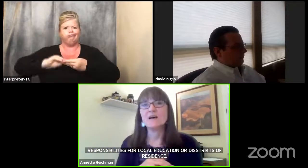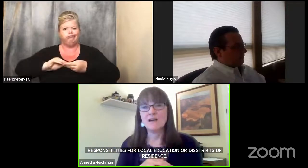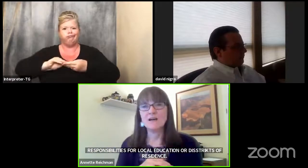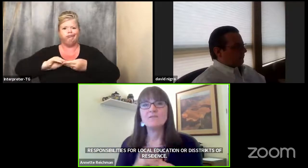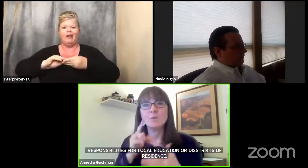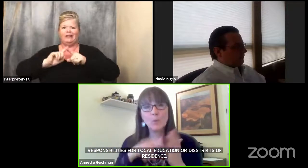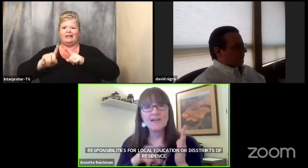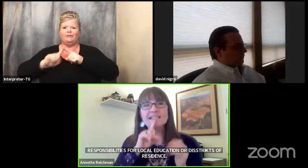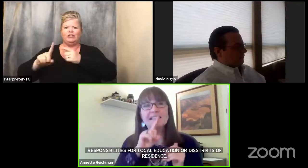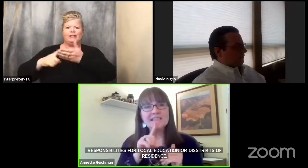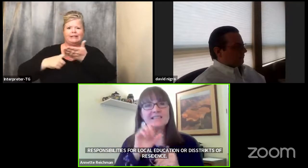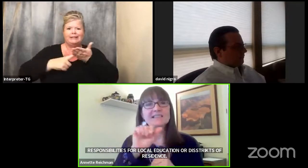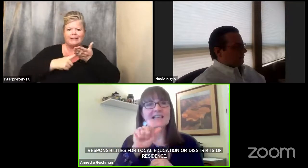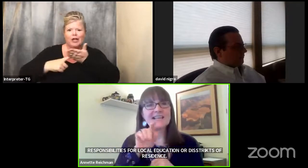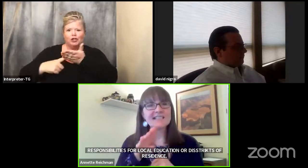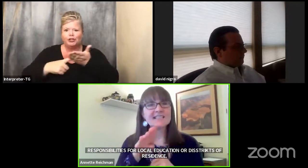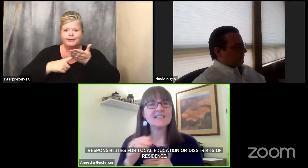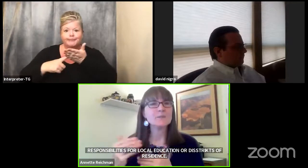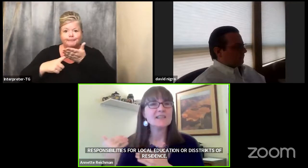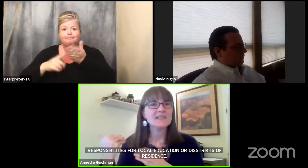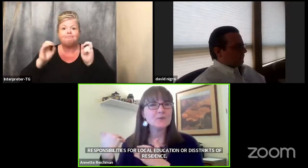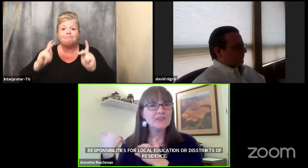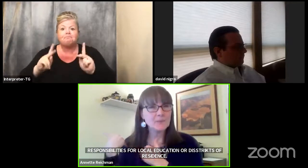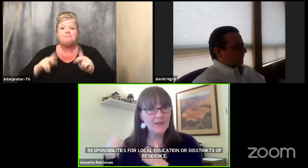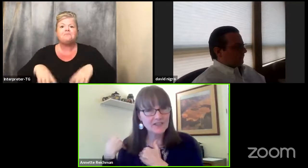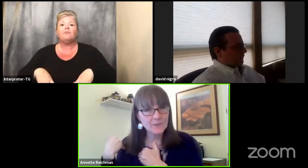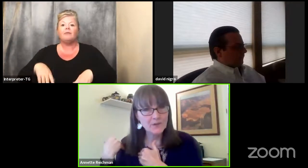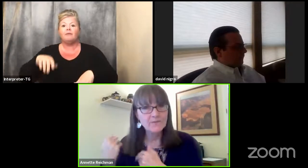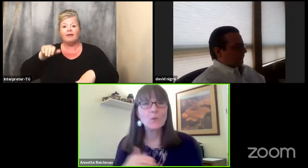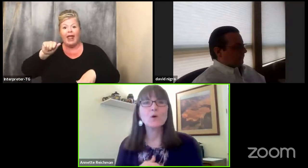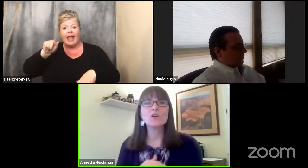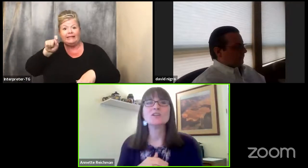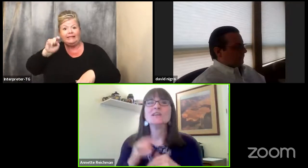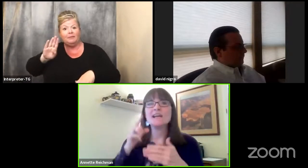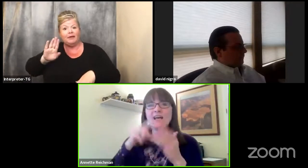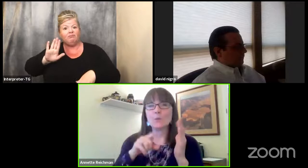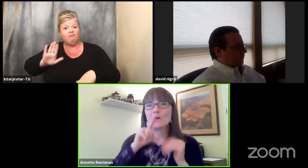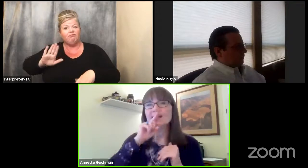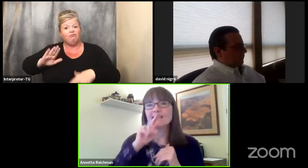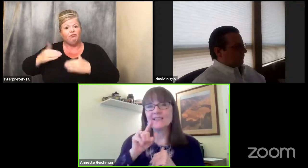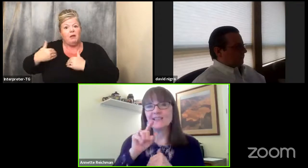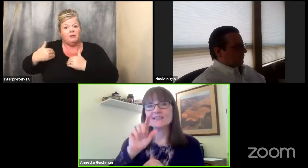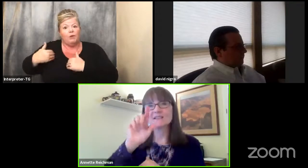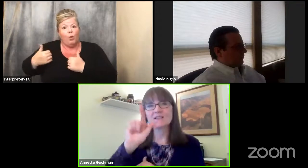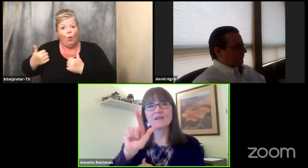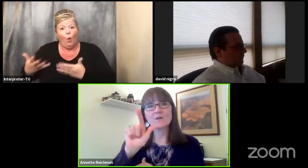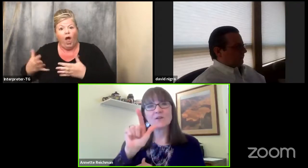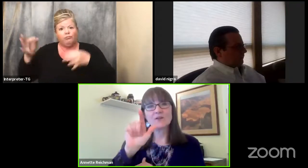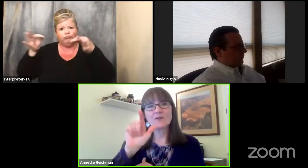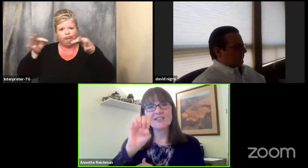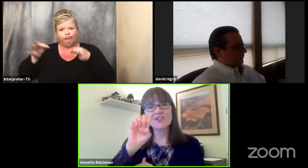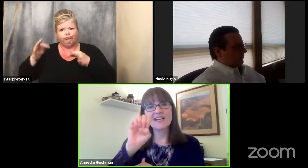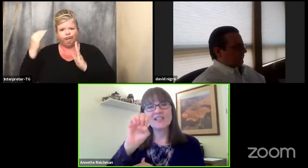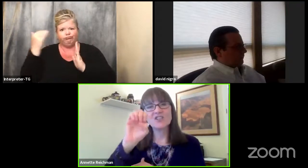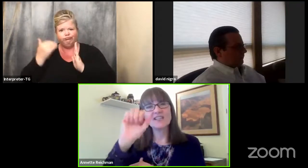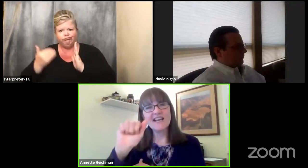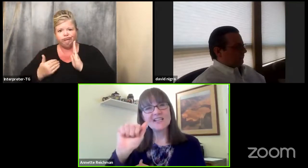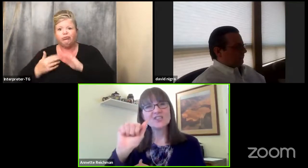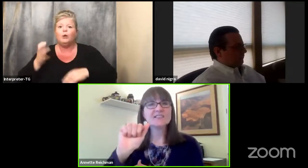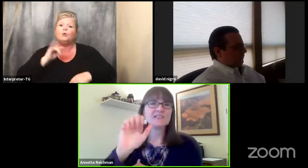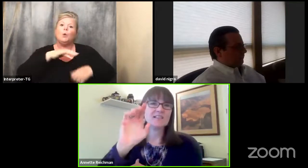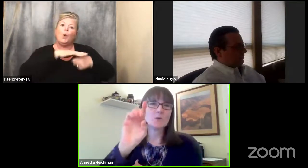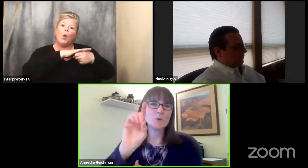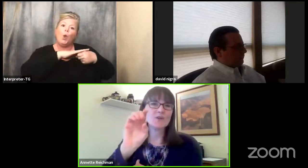conversations. What is ASDB responsible for, and what is the local